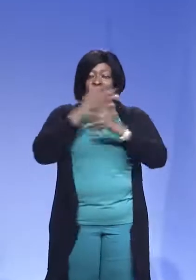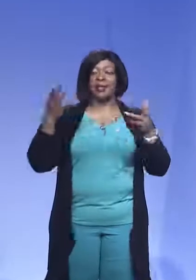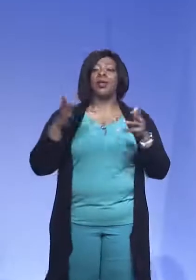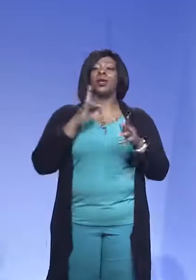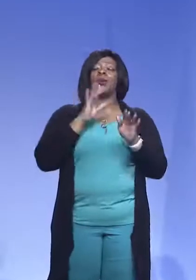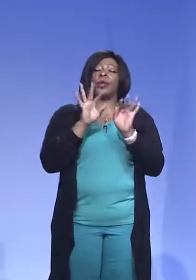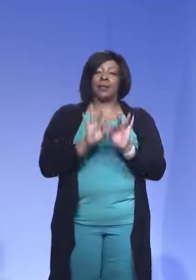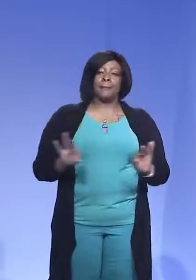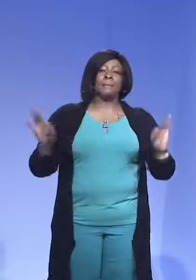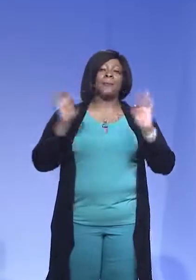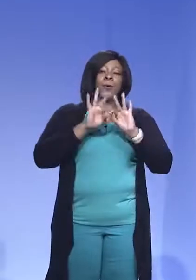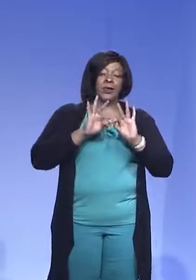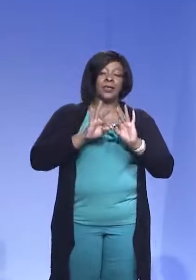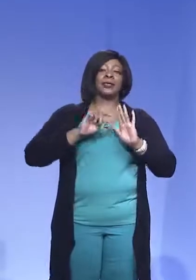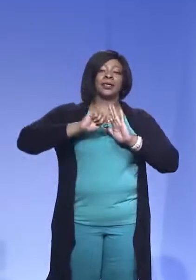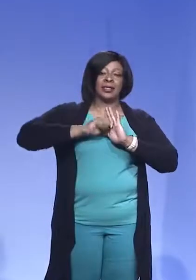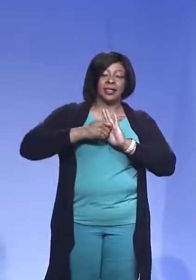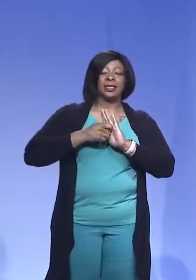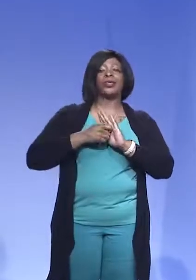to ending the pandemic.